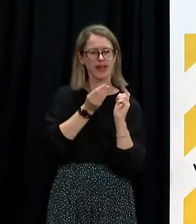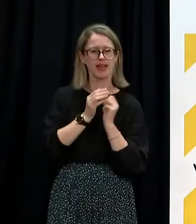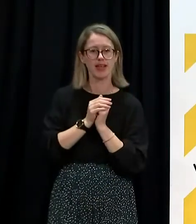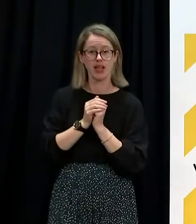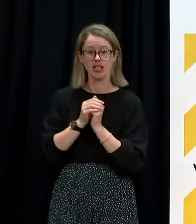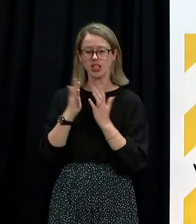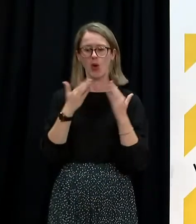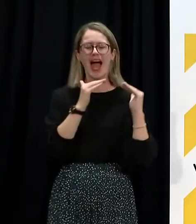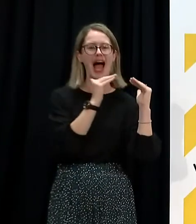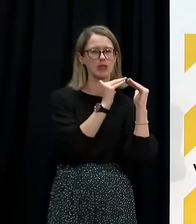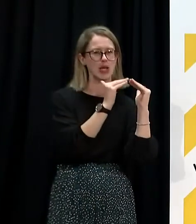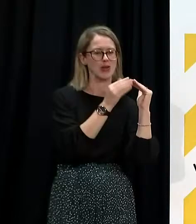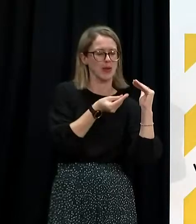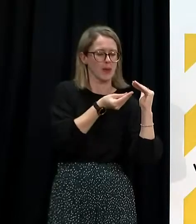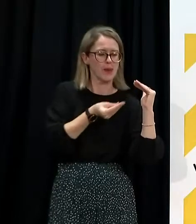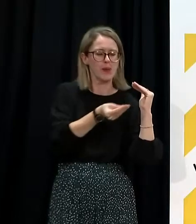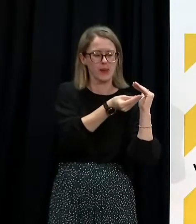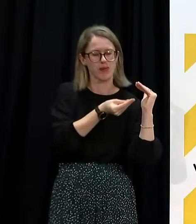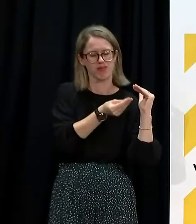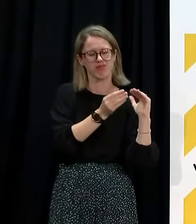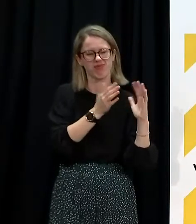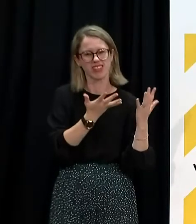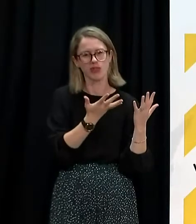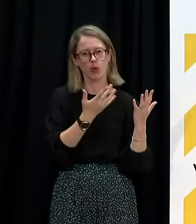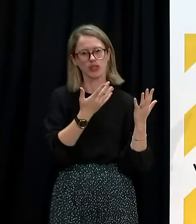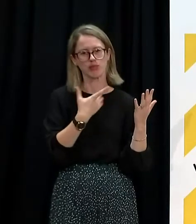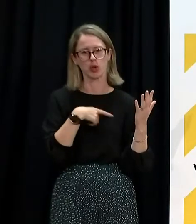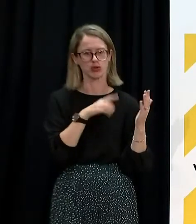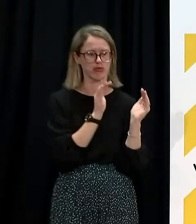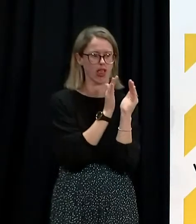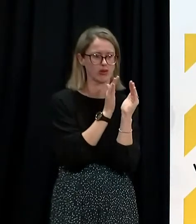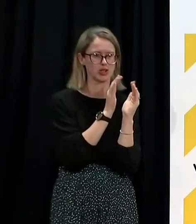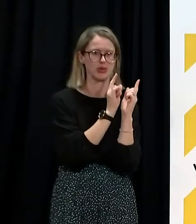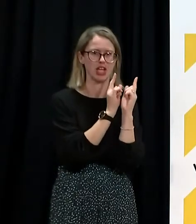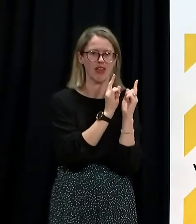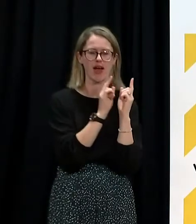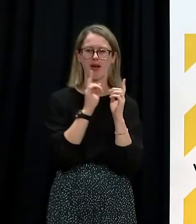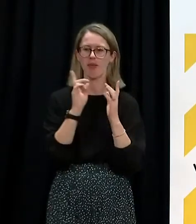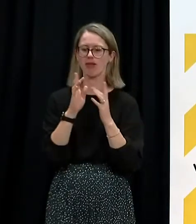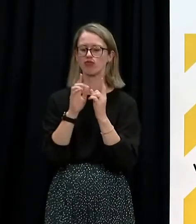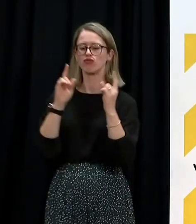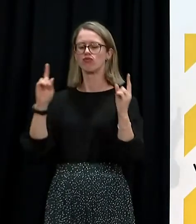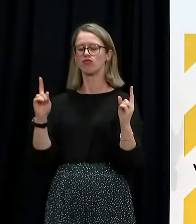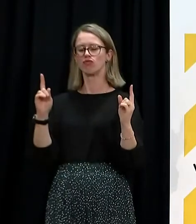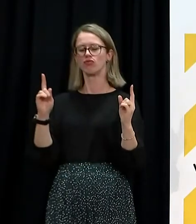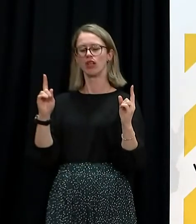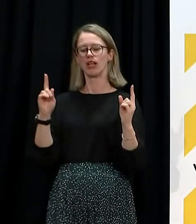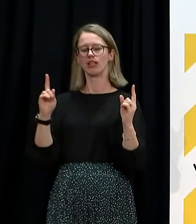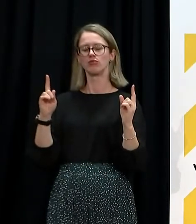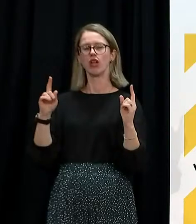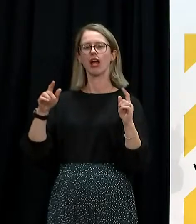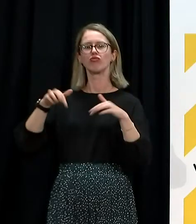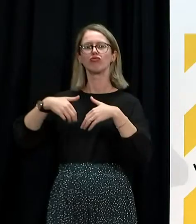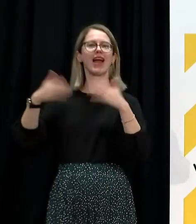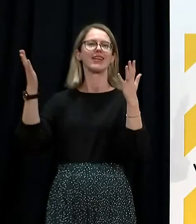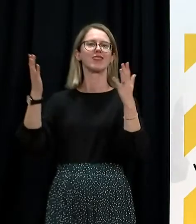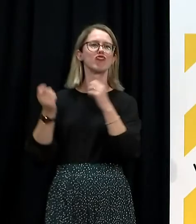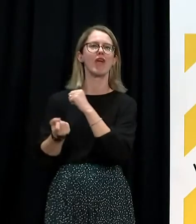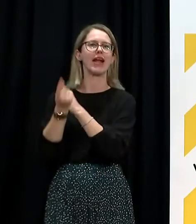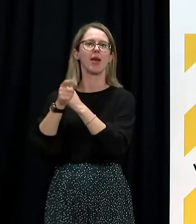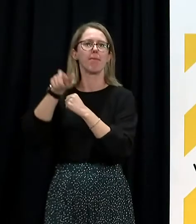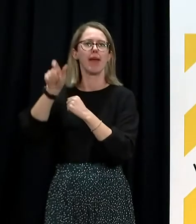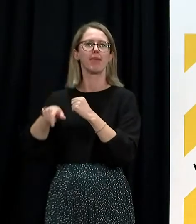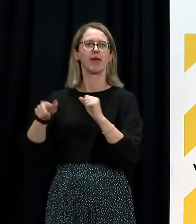rates in households. Again, that's replicating the experience we've seen in other countries, and some transmission to